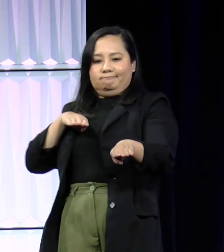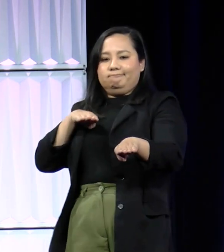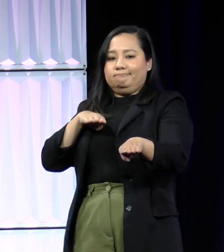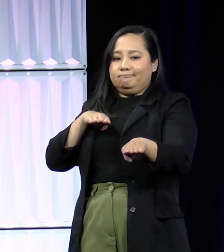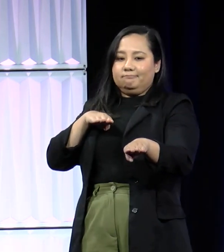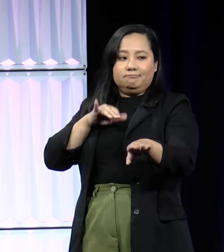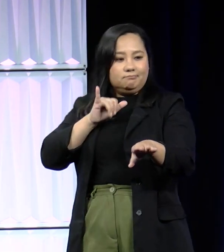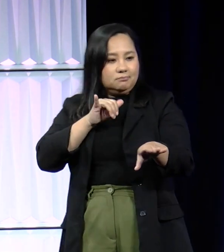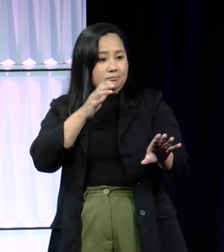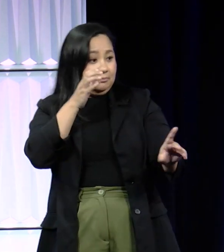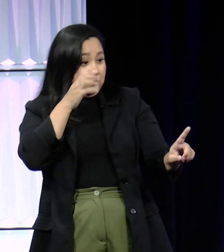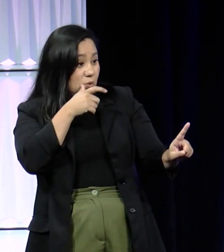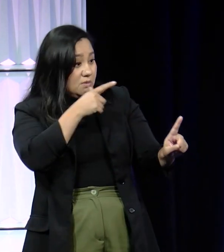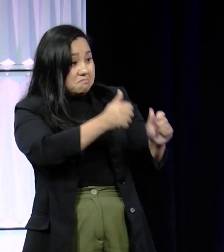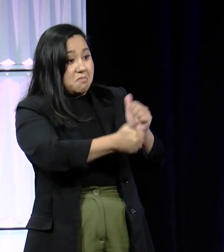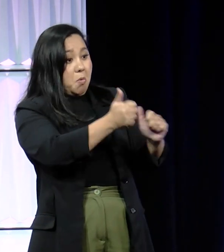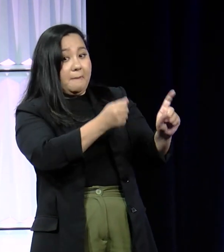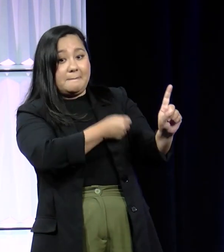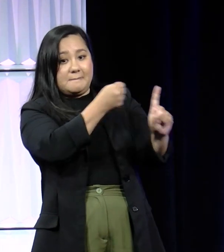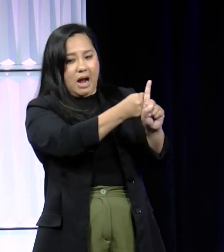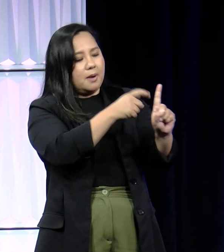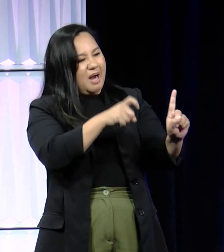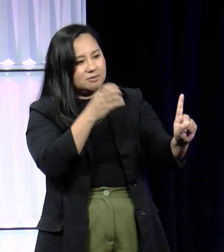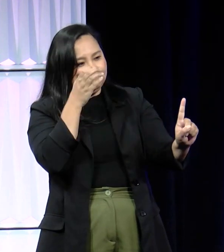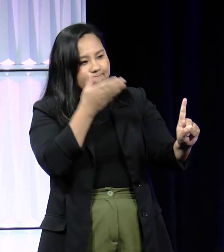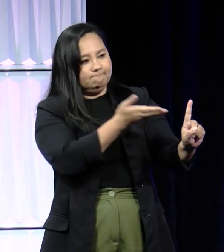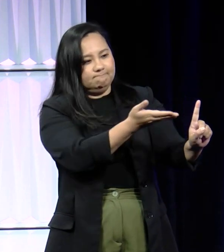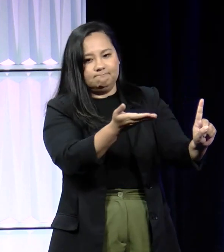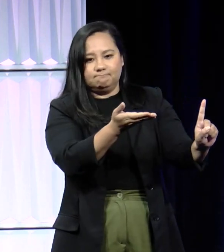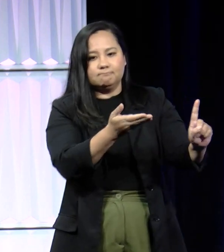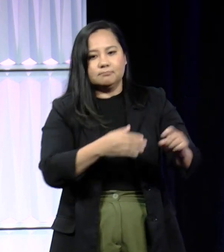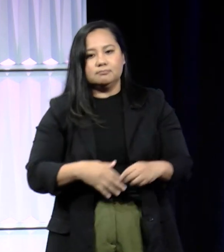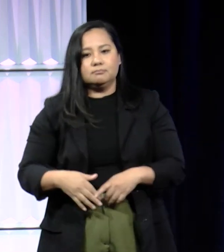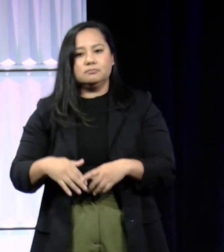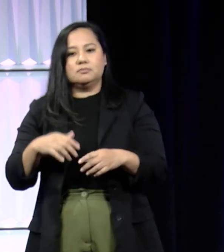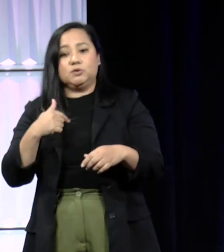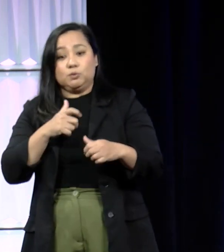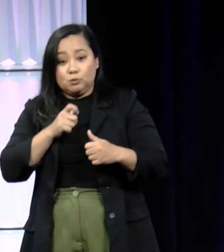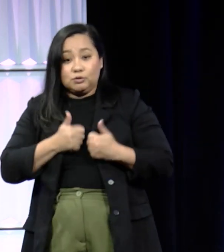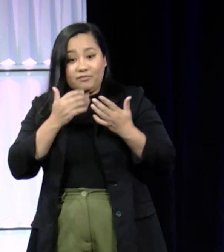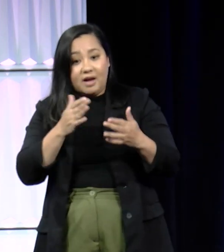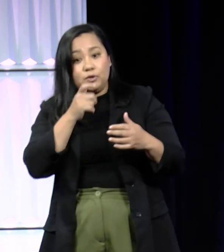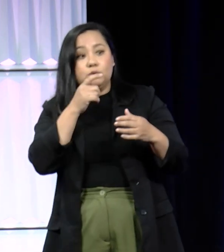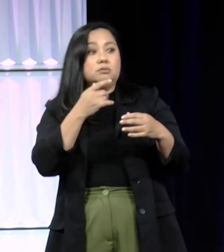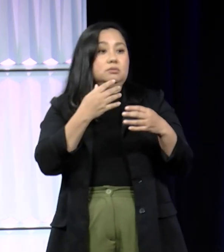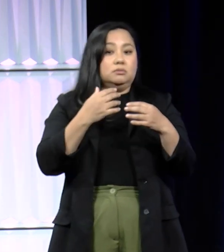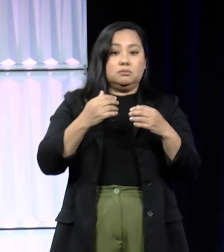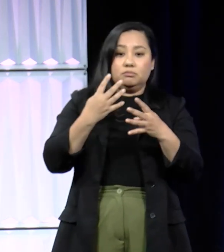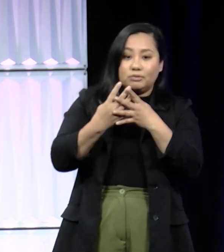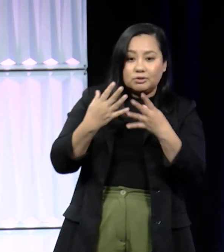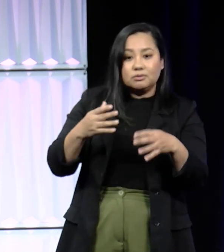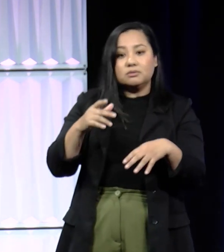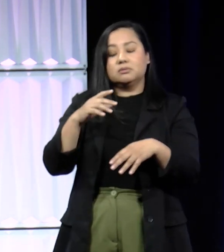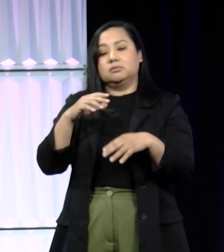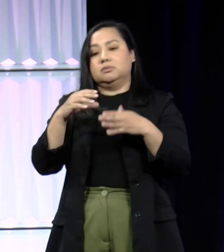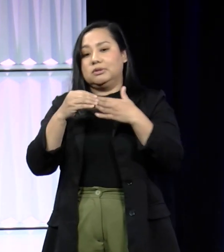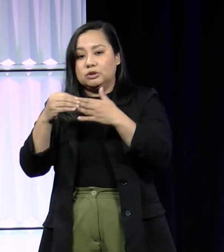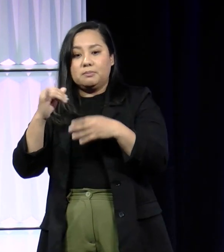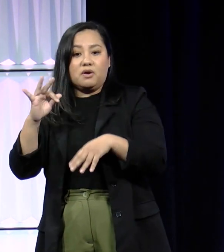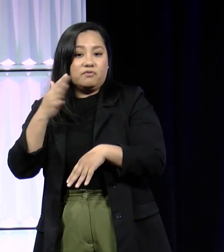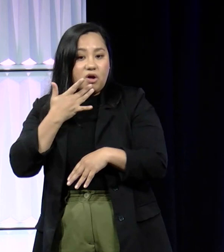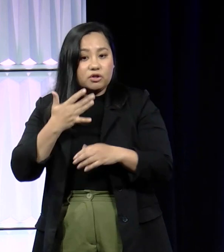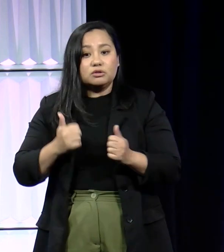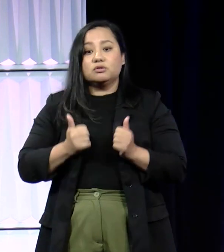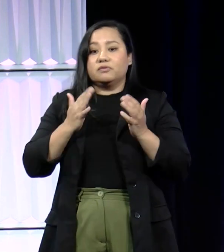be listening to incarcerated survivors, leaders of color, survivors with disabilities,